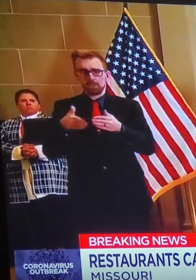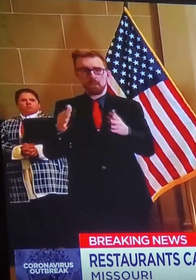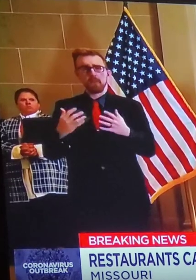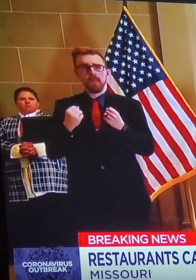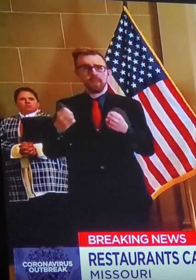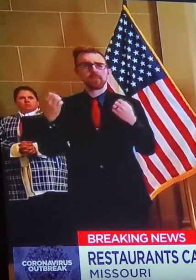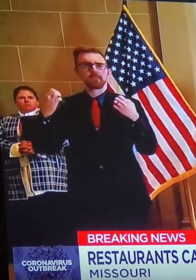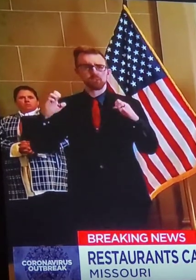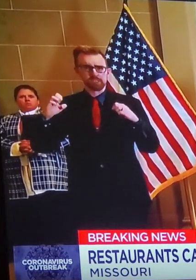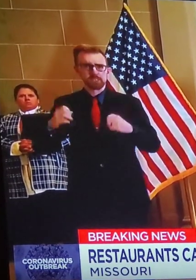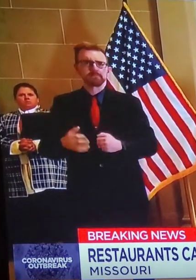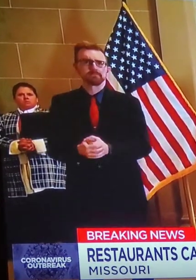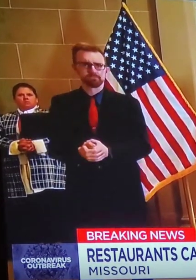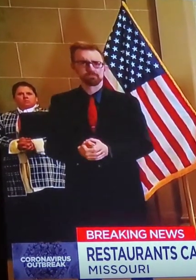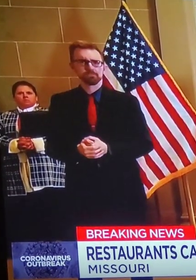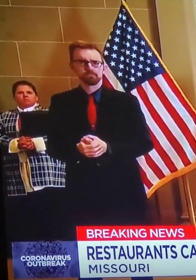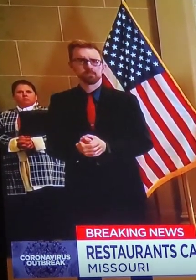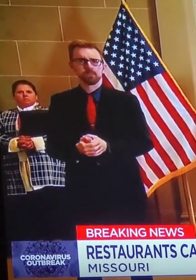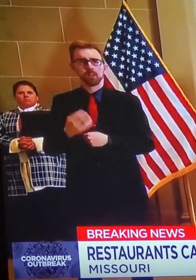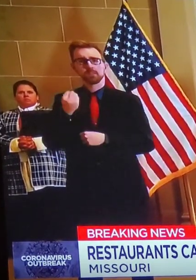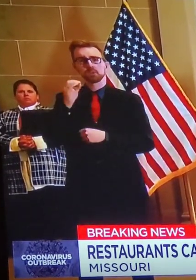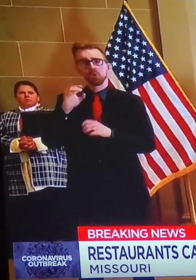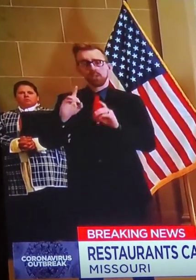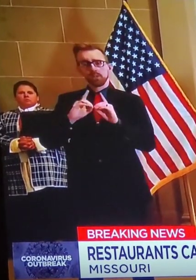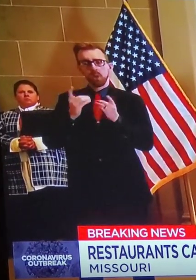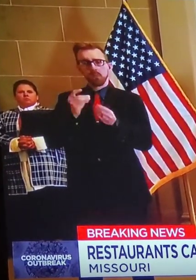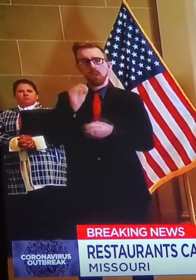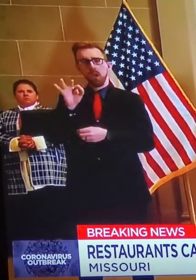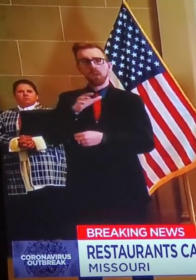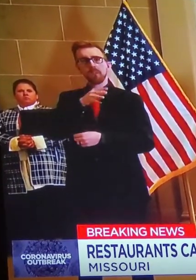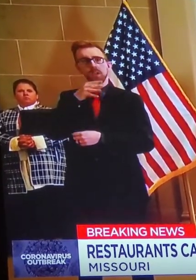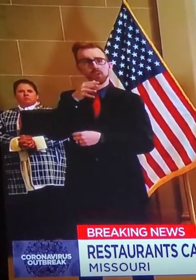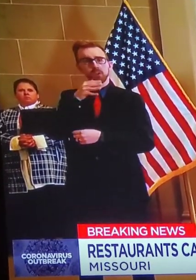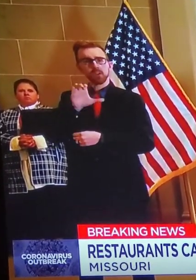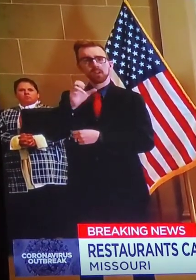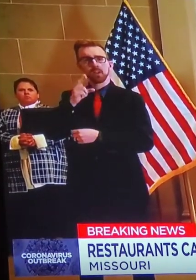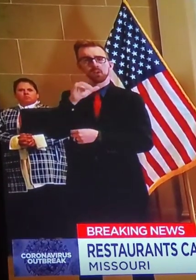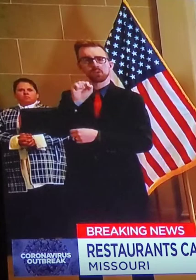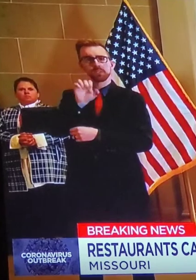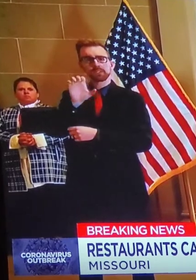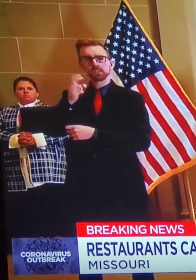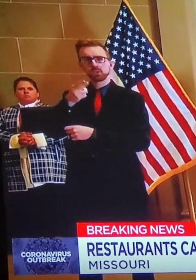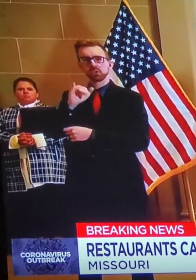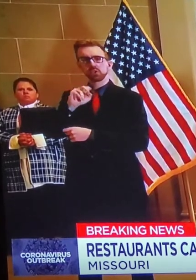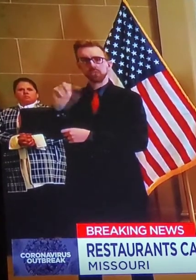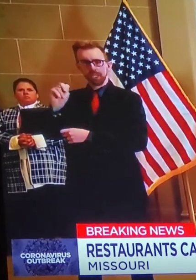emergency. Missouri Department of Agriculture Director Chris Chien